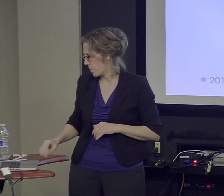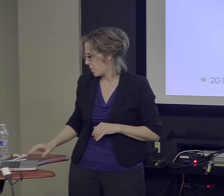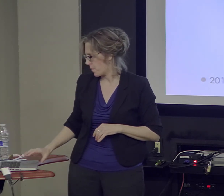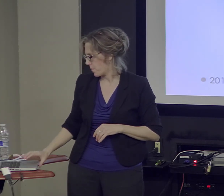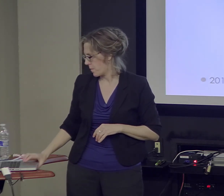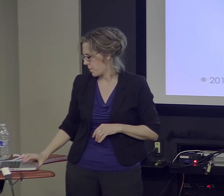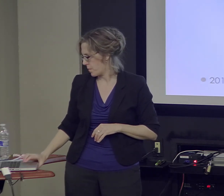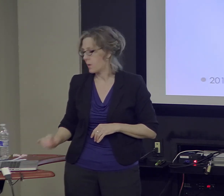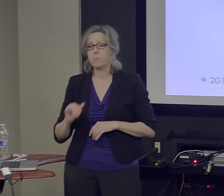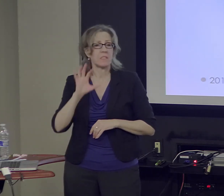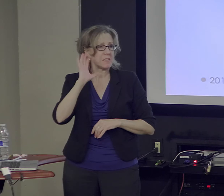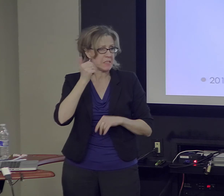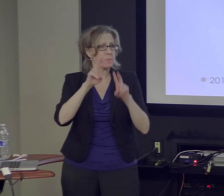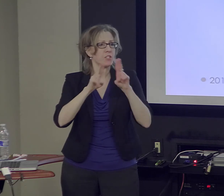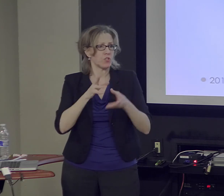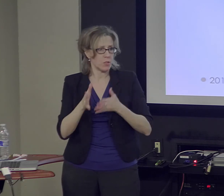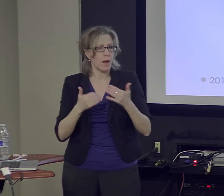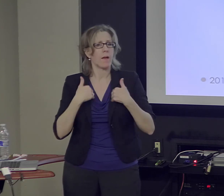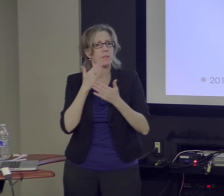more information or research needs to be done?